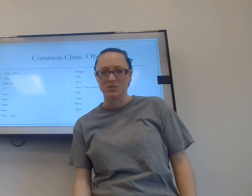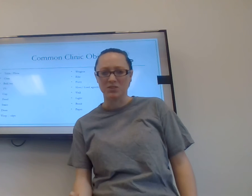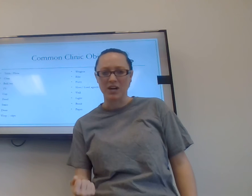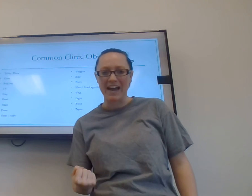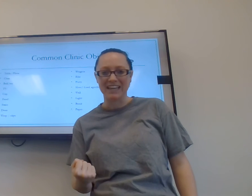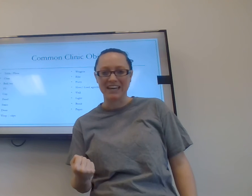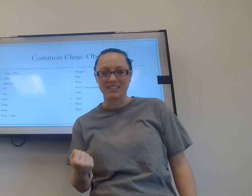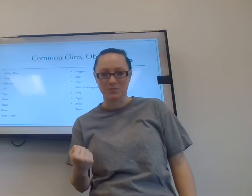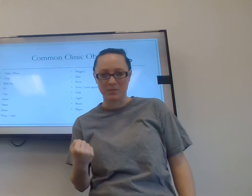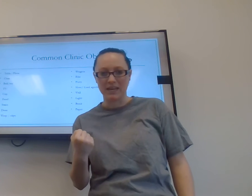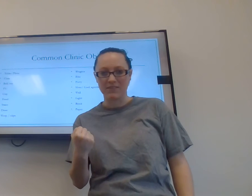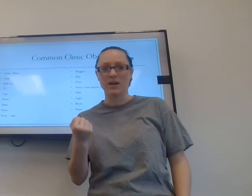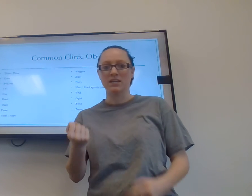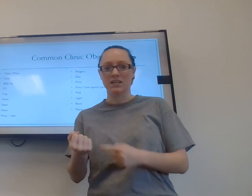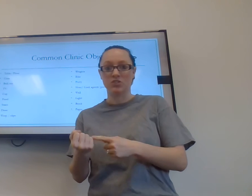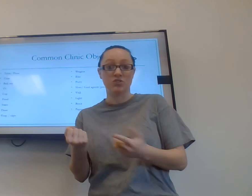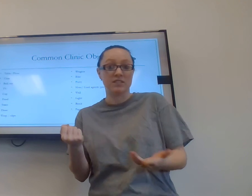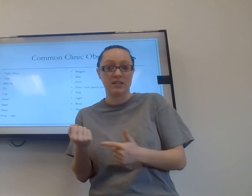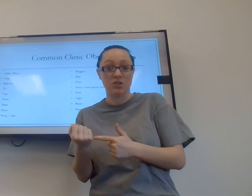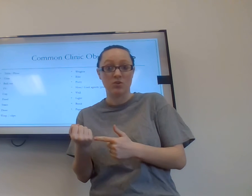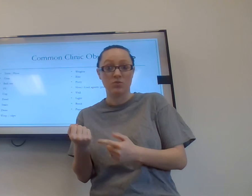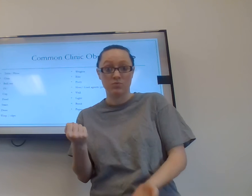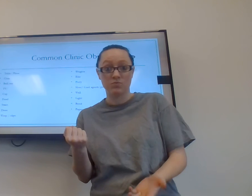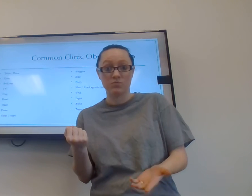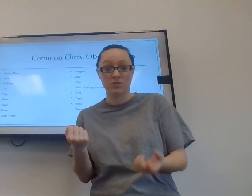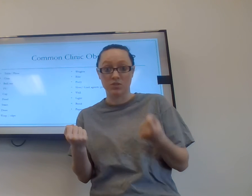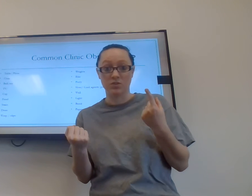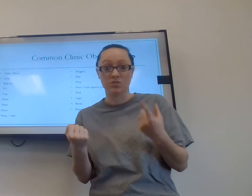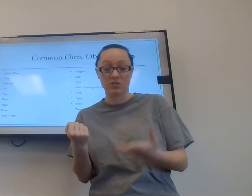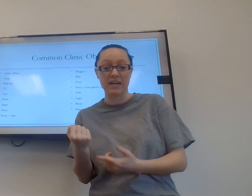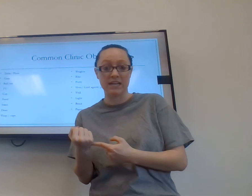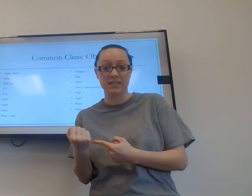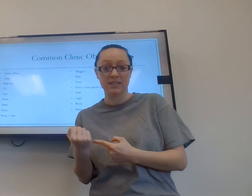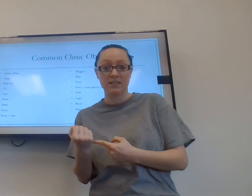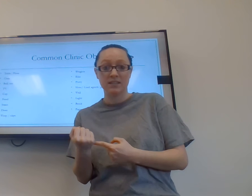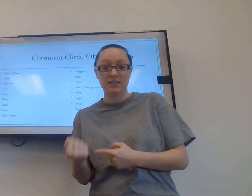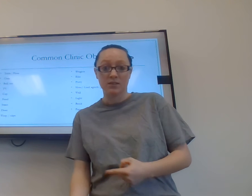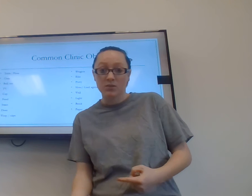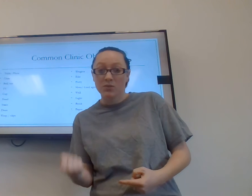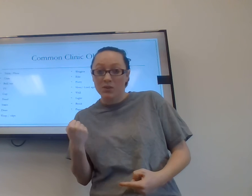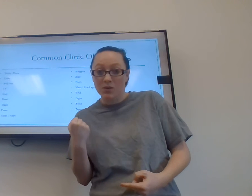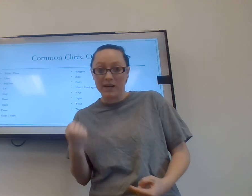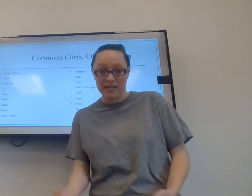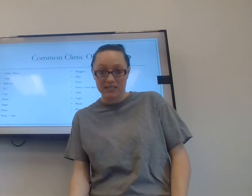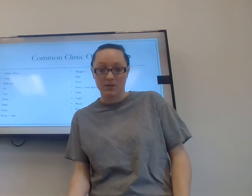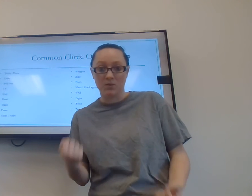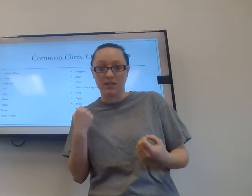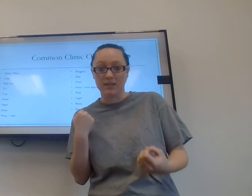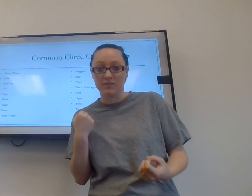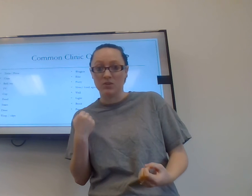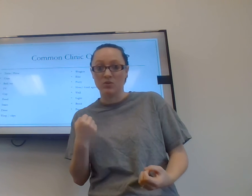or act like it's big heavy weight, and you just say, you know, you understand the weights, and we're going to give you